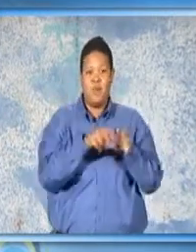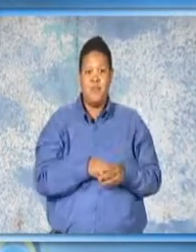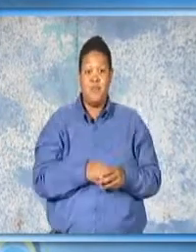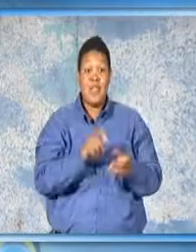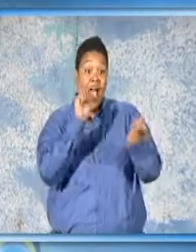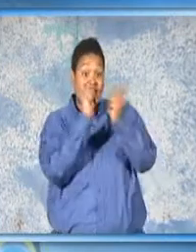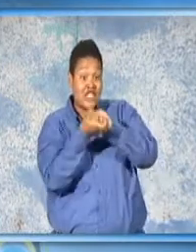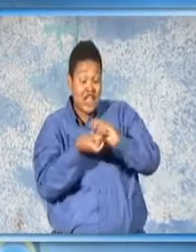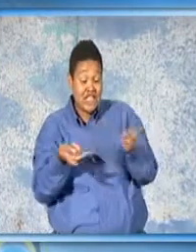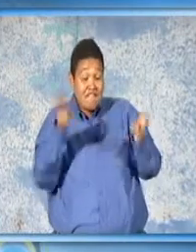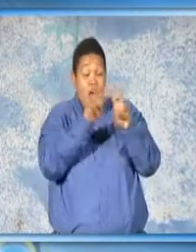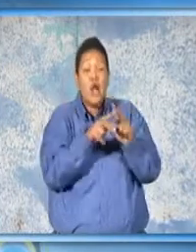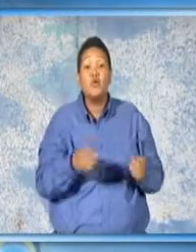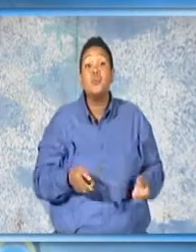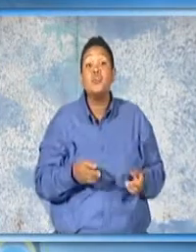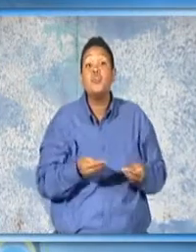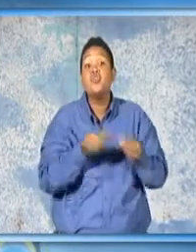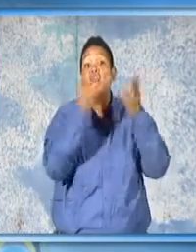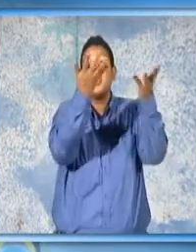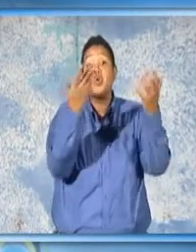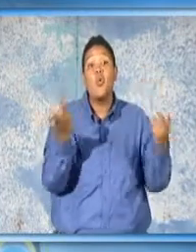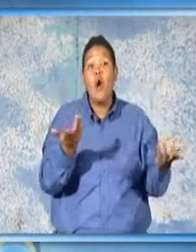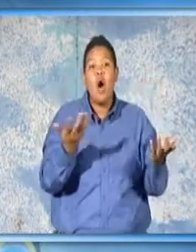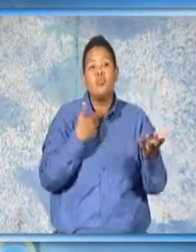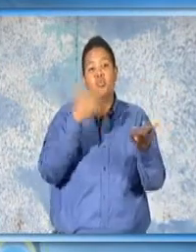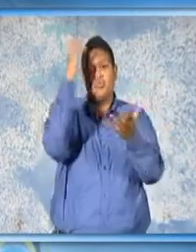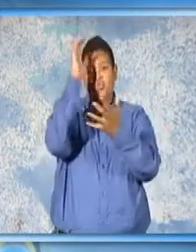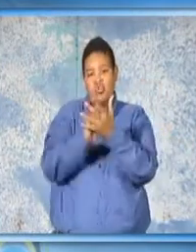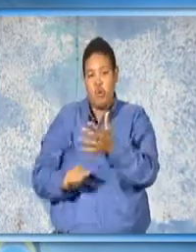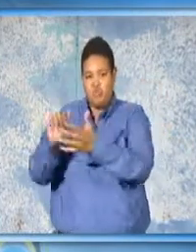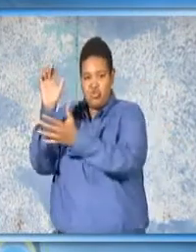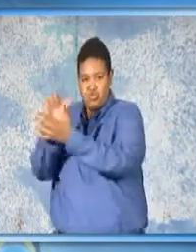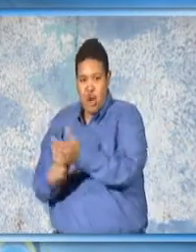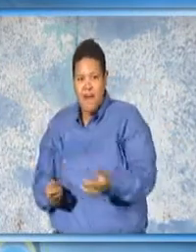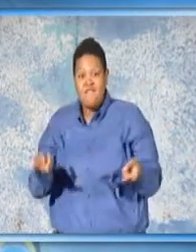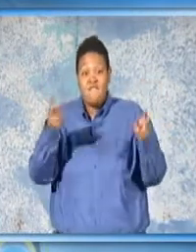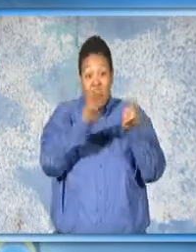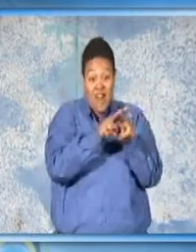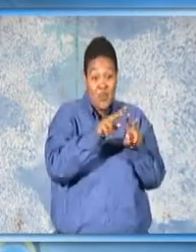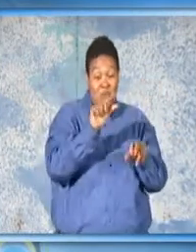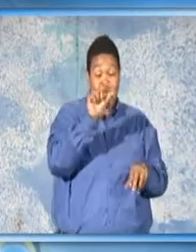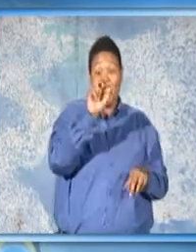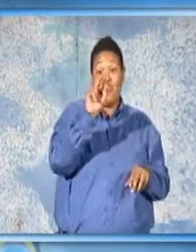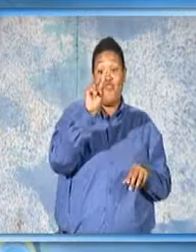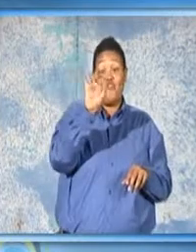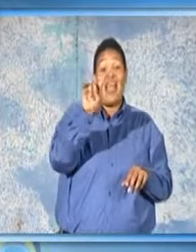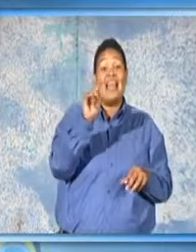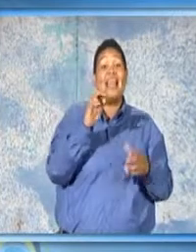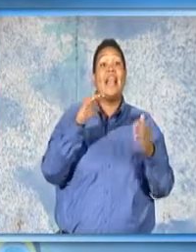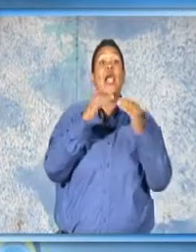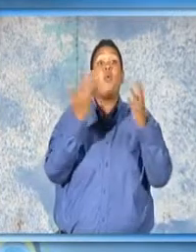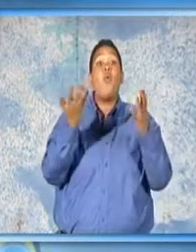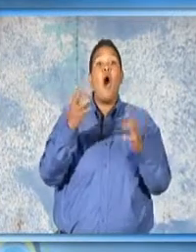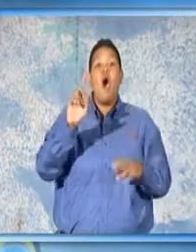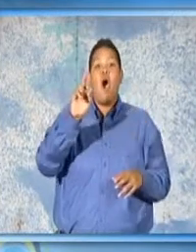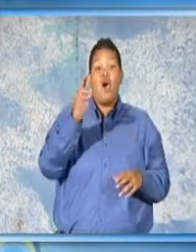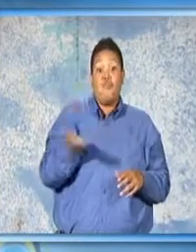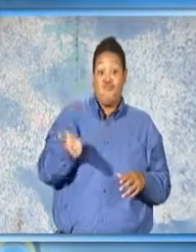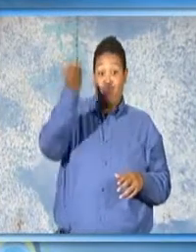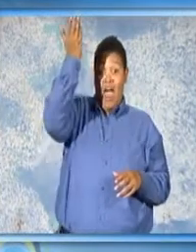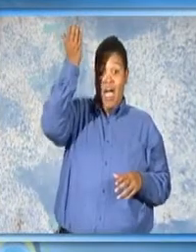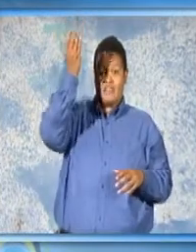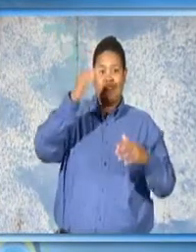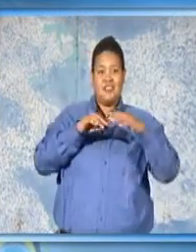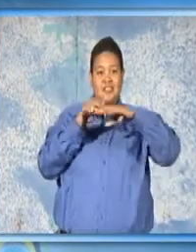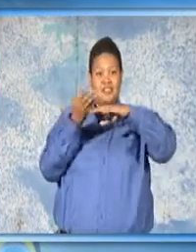in values would suggest that we subtract values. Therefore, the gradient equals rise over run. The rise